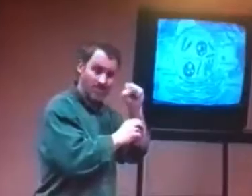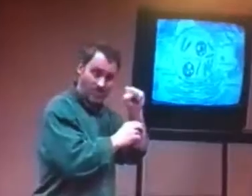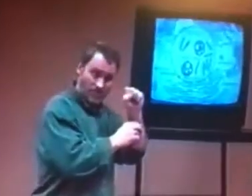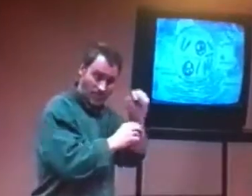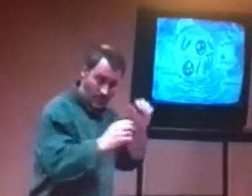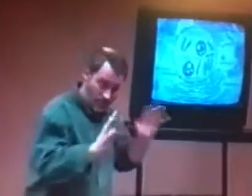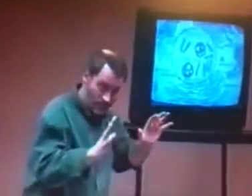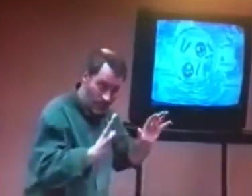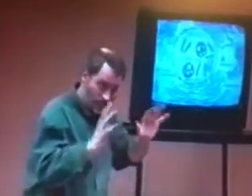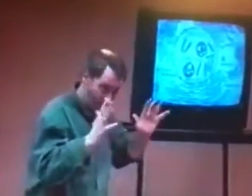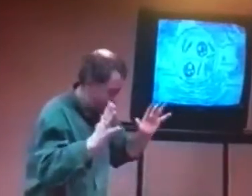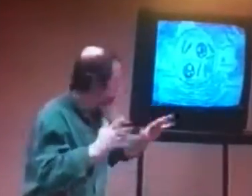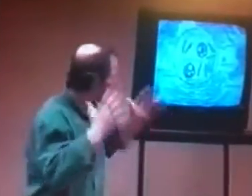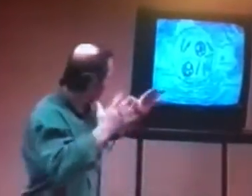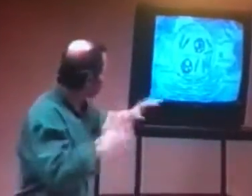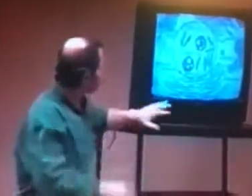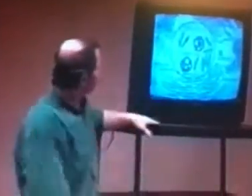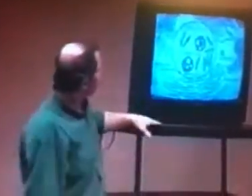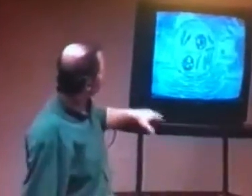keeping all the chromosomes, okay?